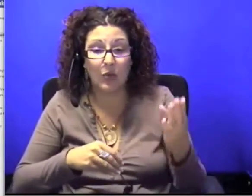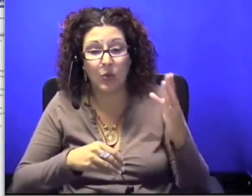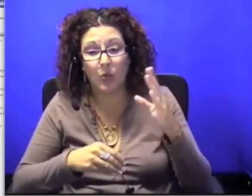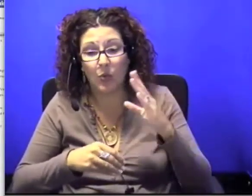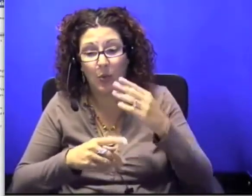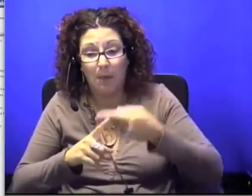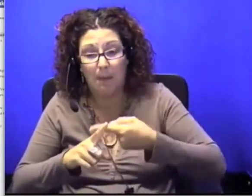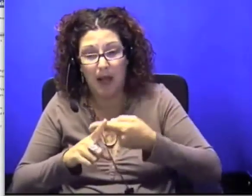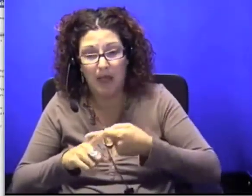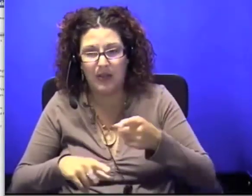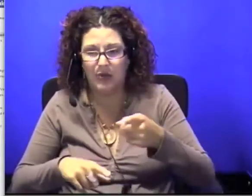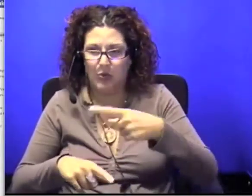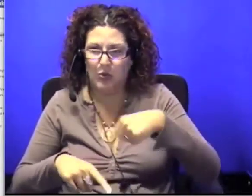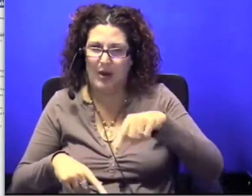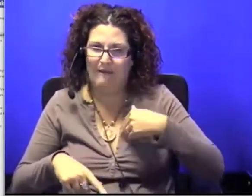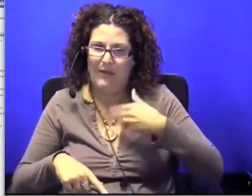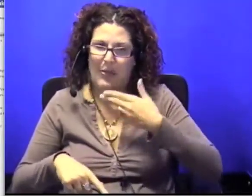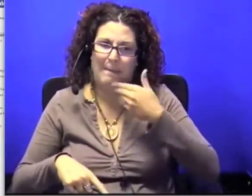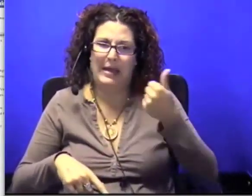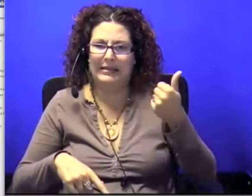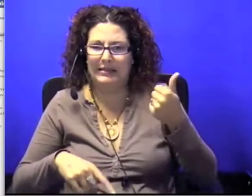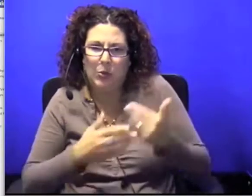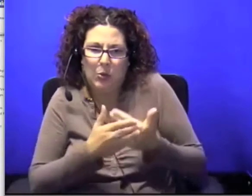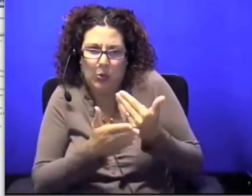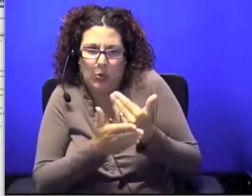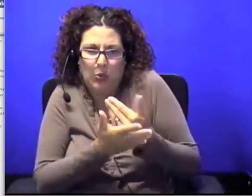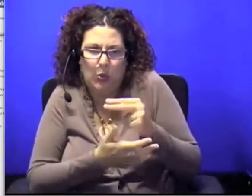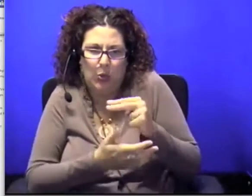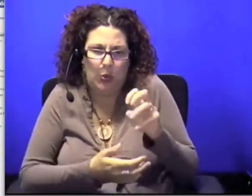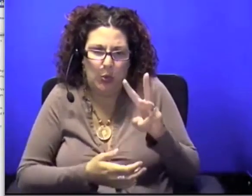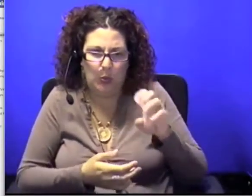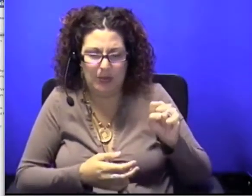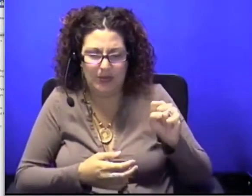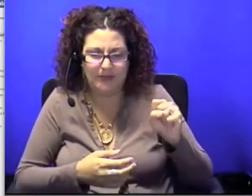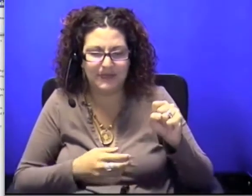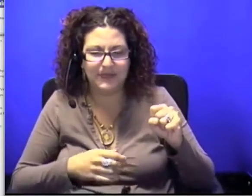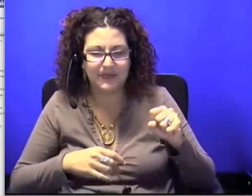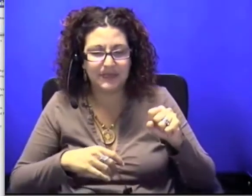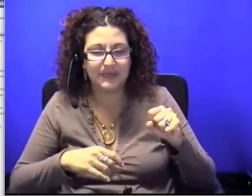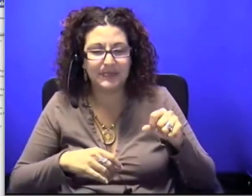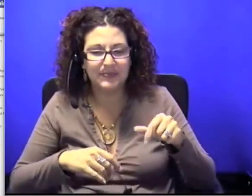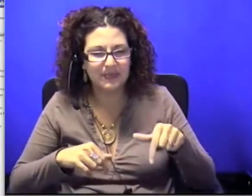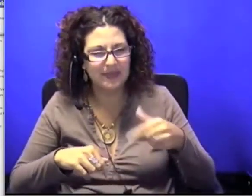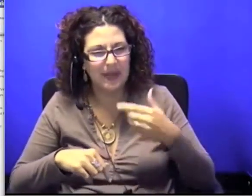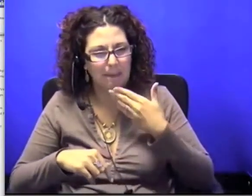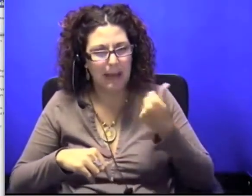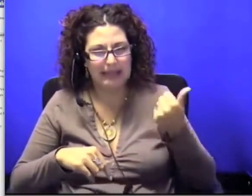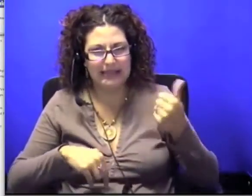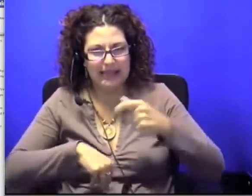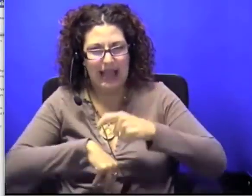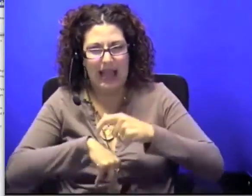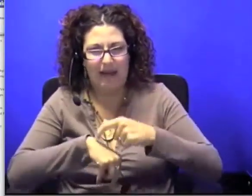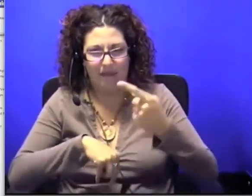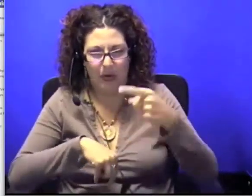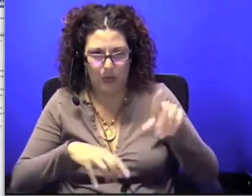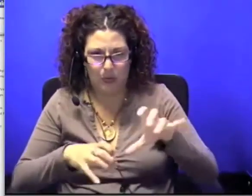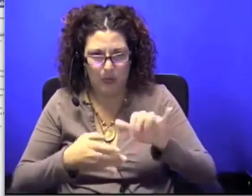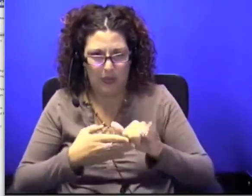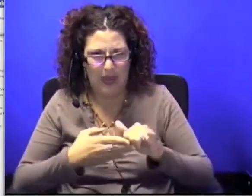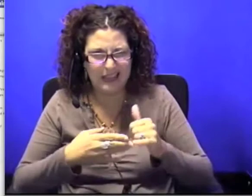have hot news. You have the best news possible. And in America, for those of you who are in North America, this is the best time for you